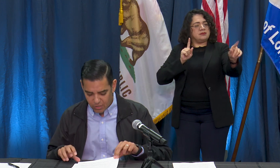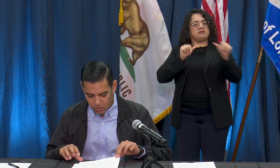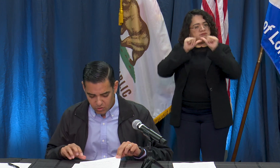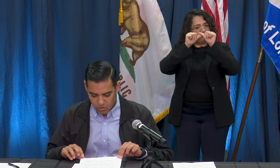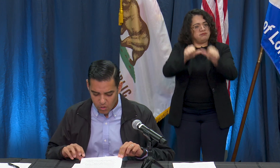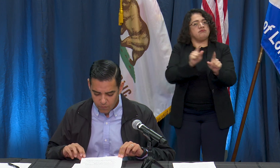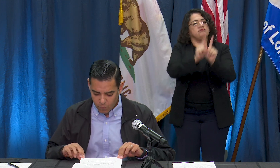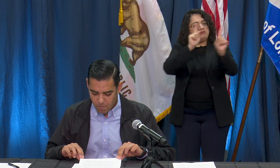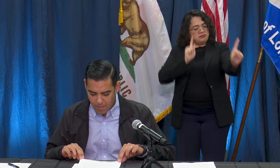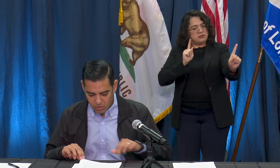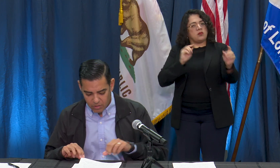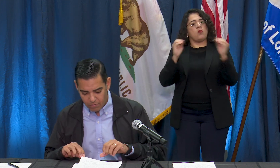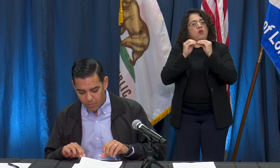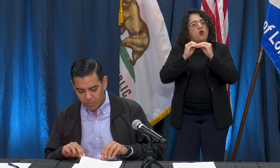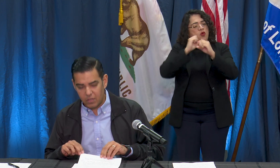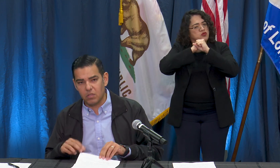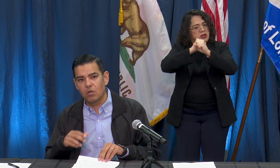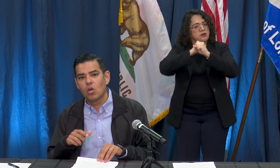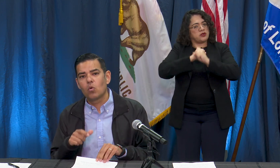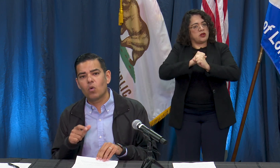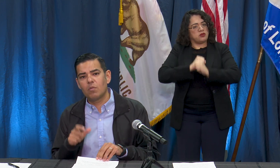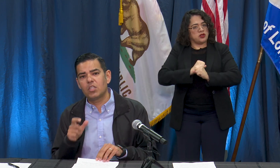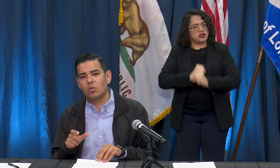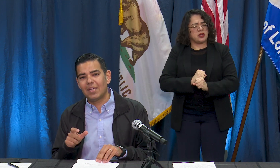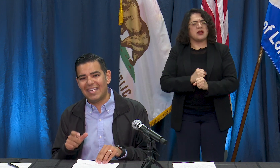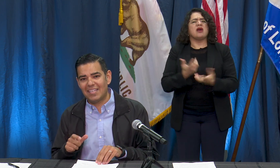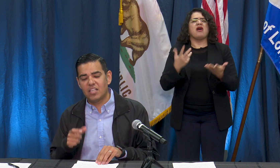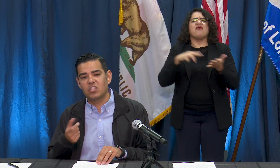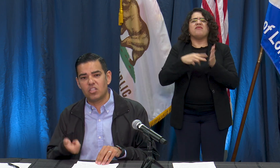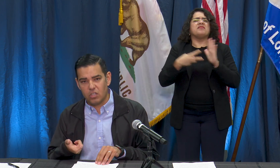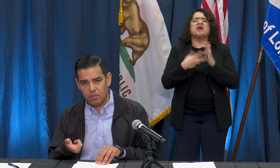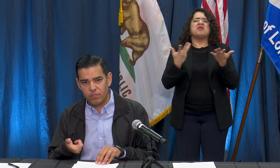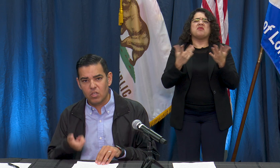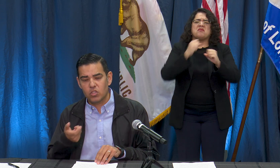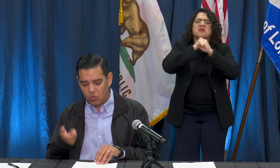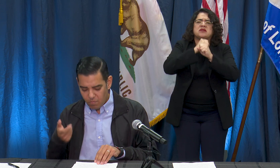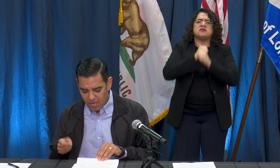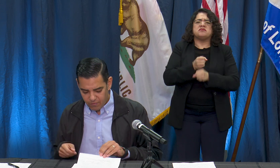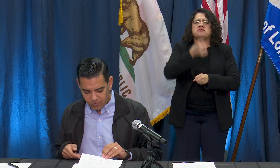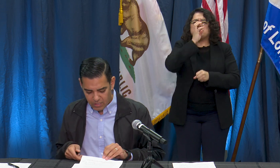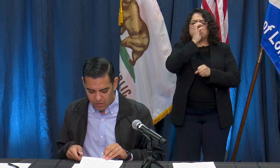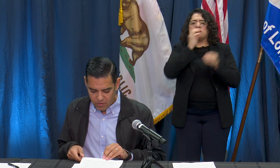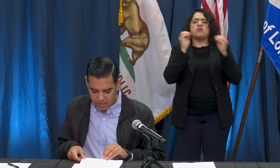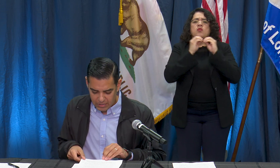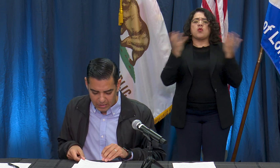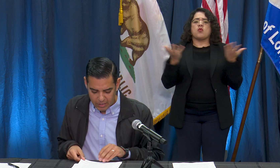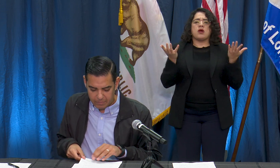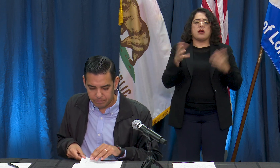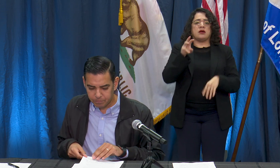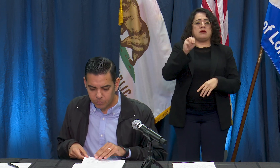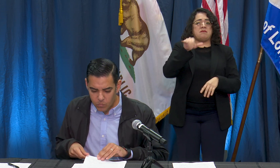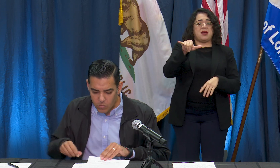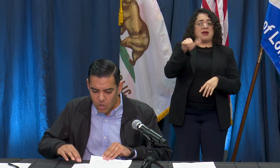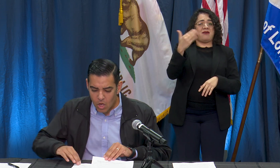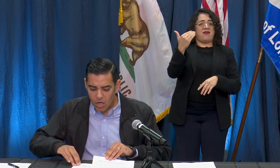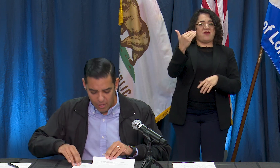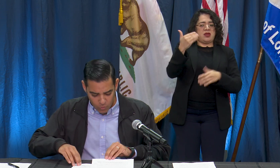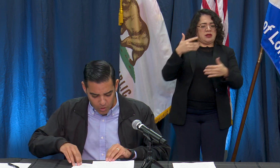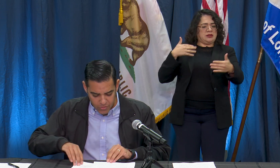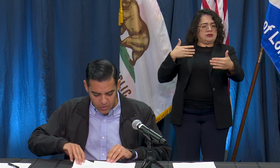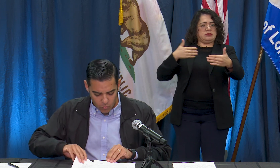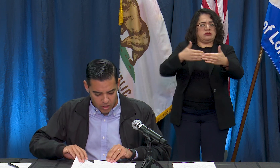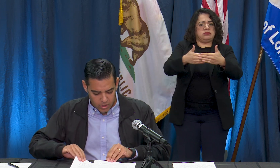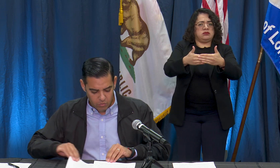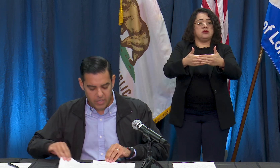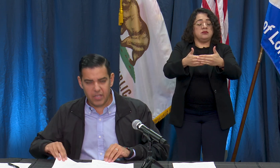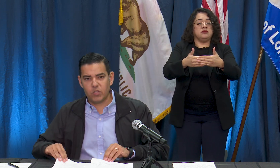more protections for members of the public. So what are we doing in addition to the May 15th deadline? The